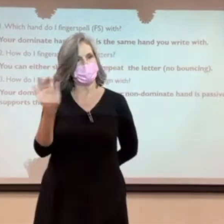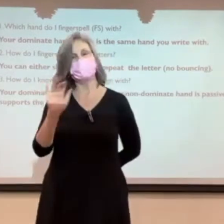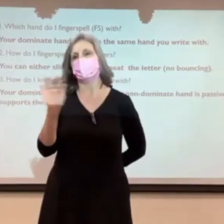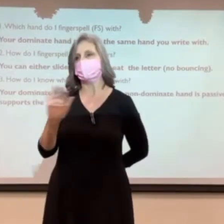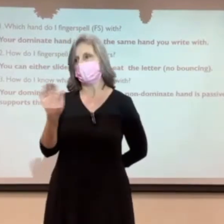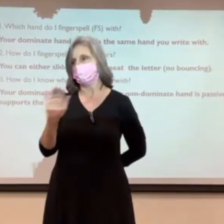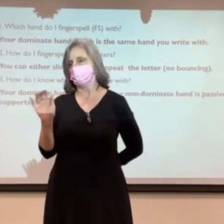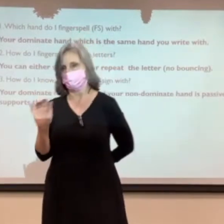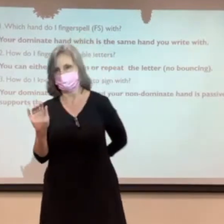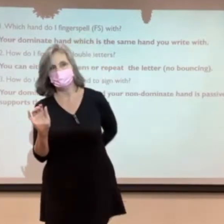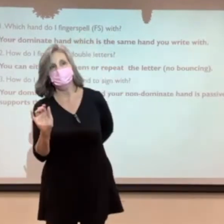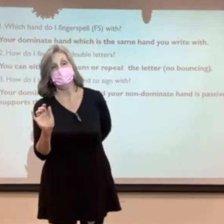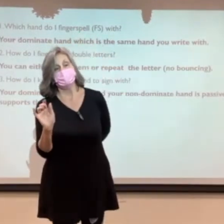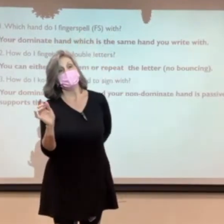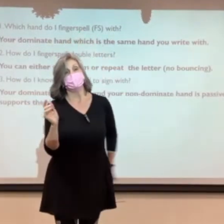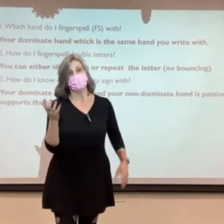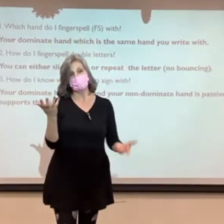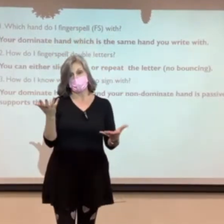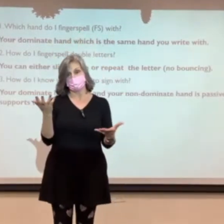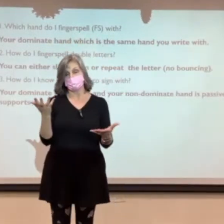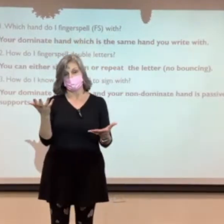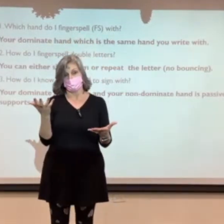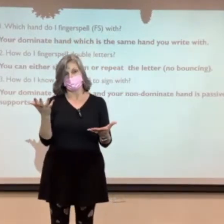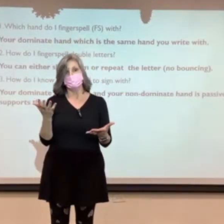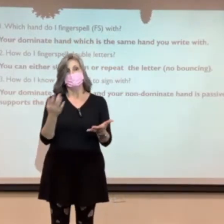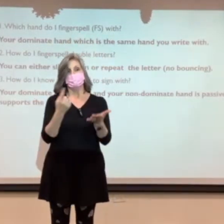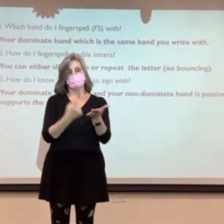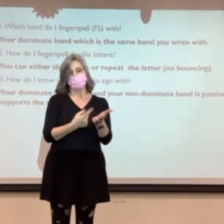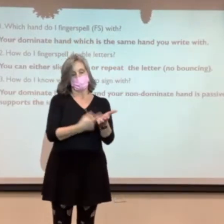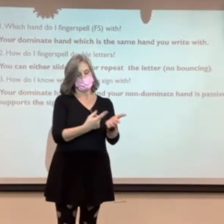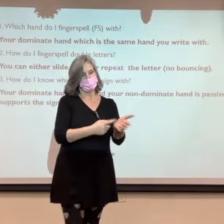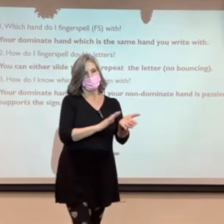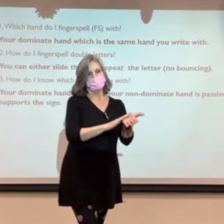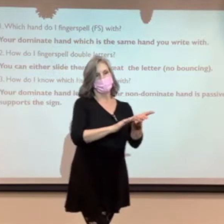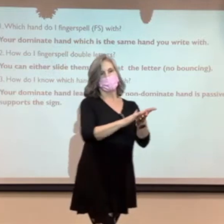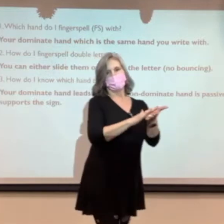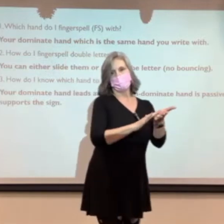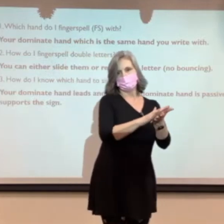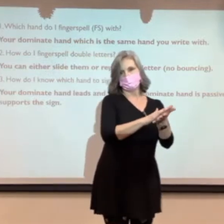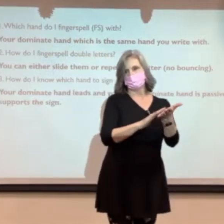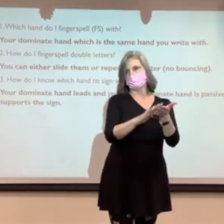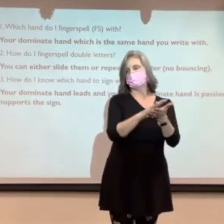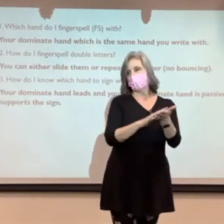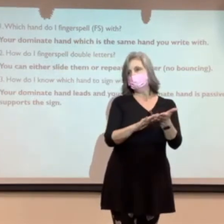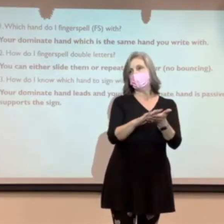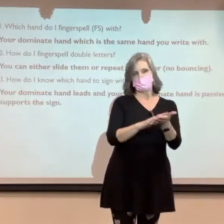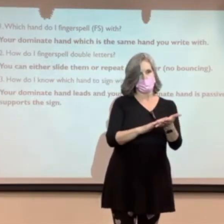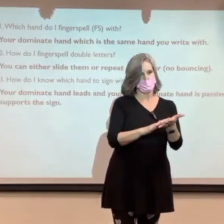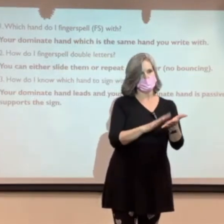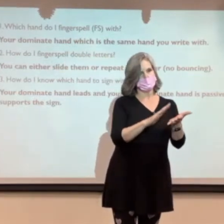sign with my dominant hand. If it's a double-handed sign, then sometimes the other hand, the non-dominant hand, is